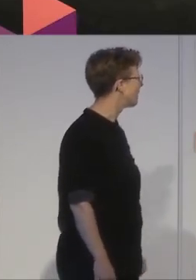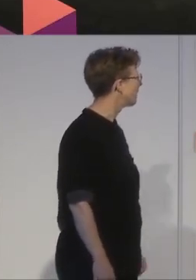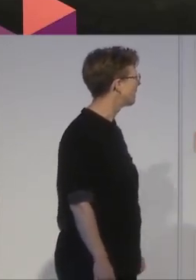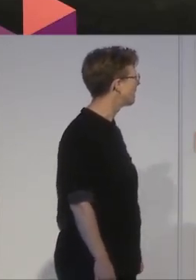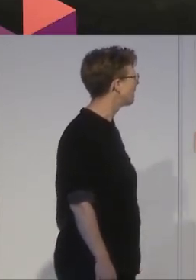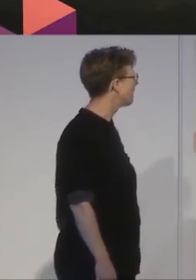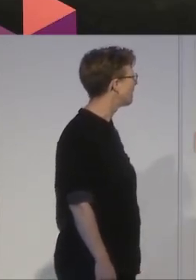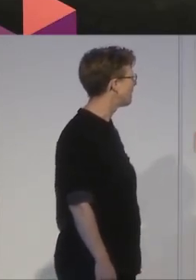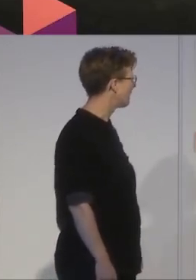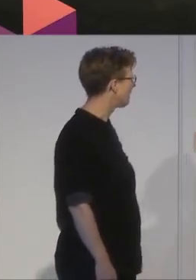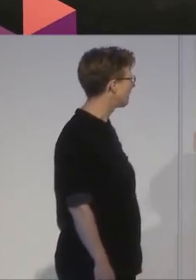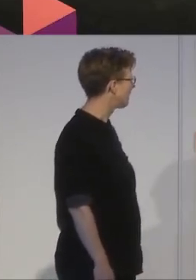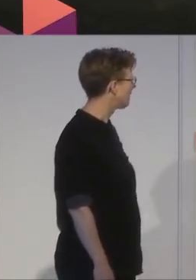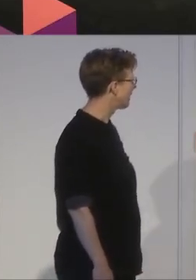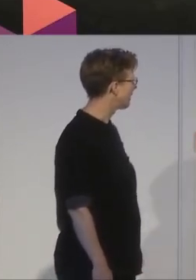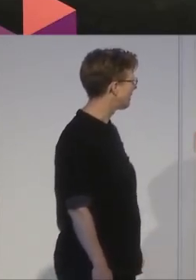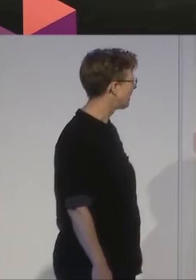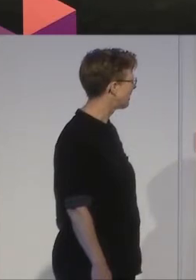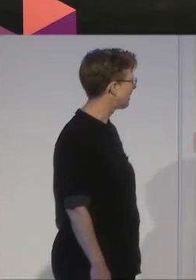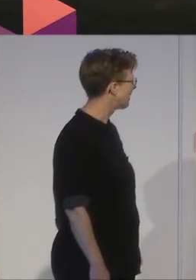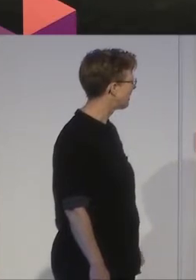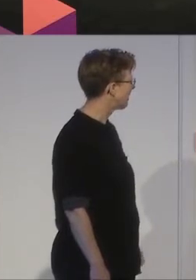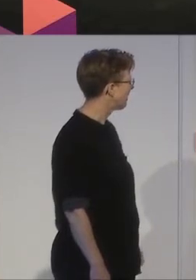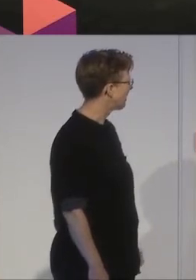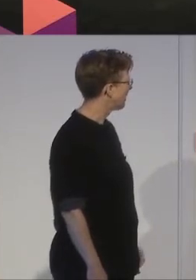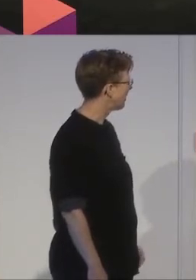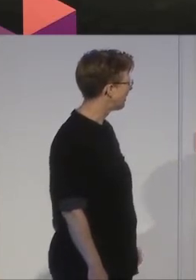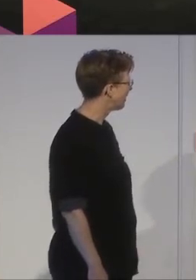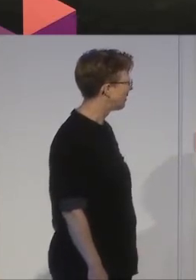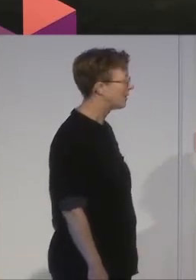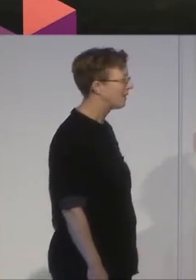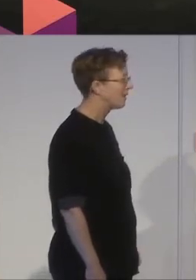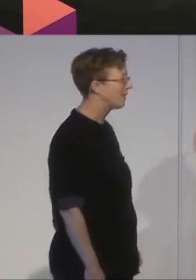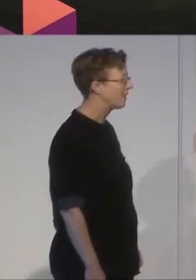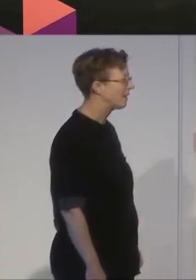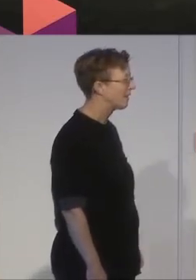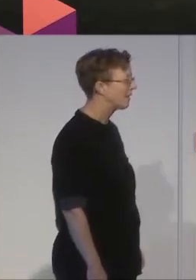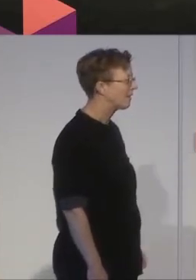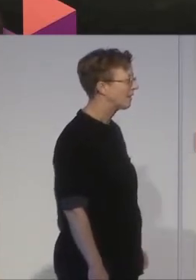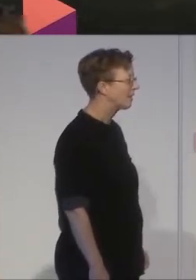to put through what he was trying to tell me. Did I answer your question?